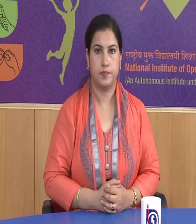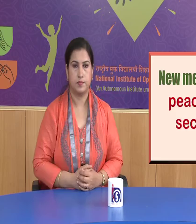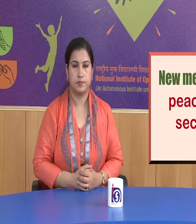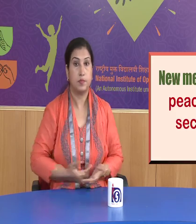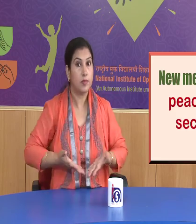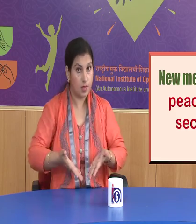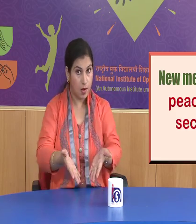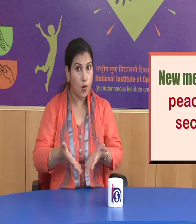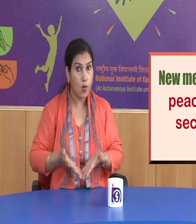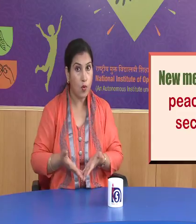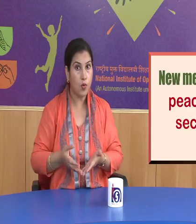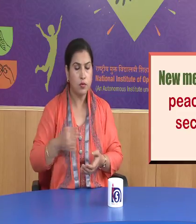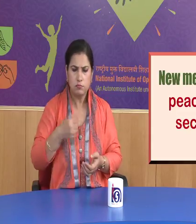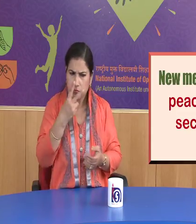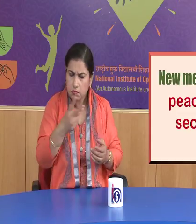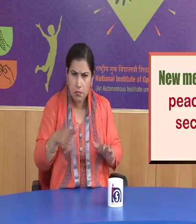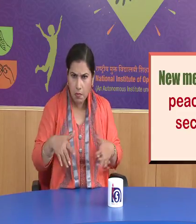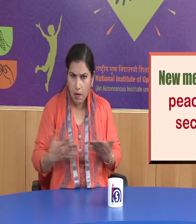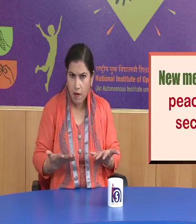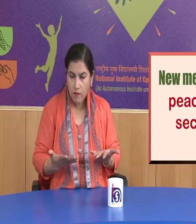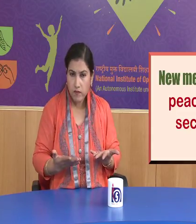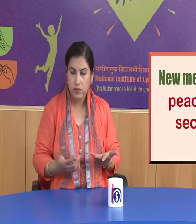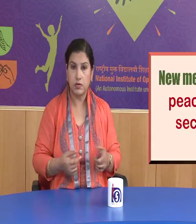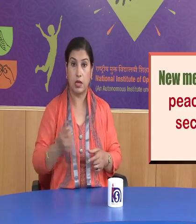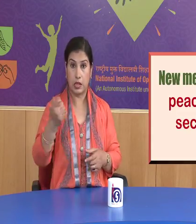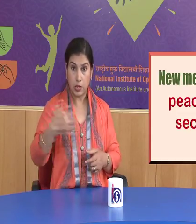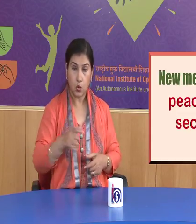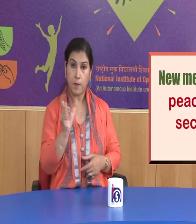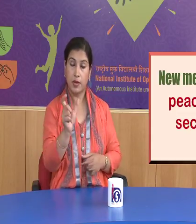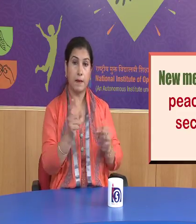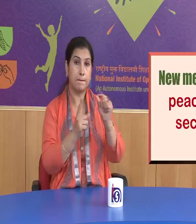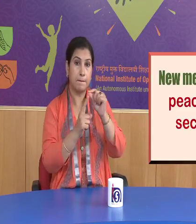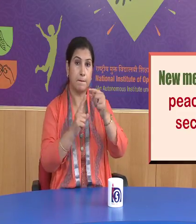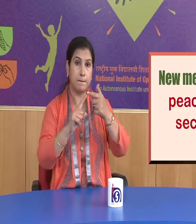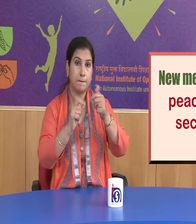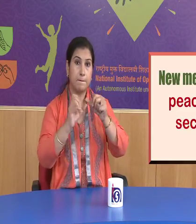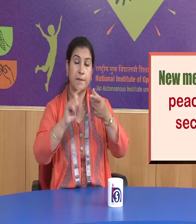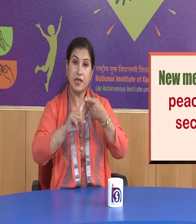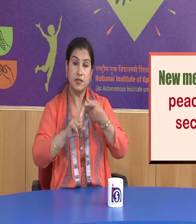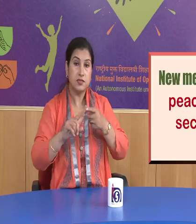Now, let's understand the new meaning of peace and security.